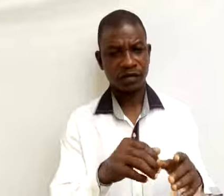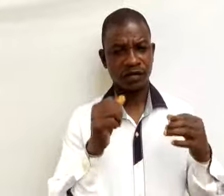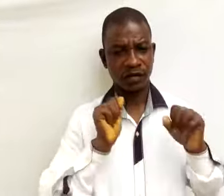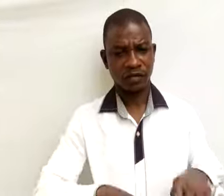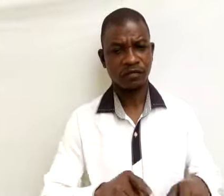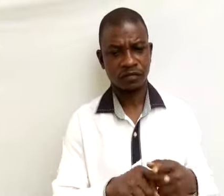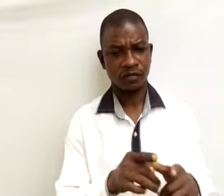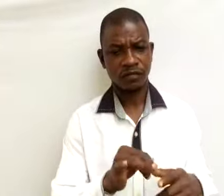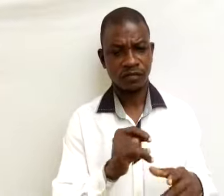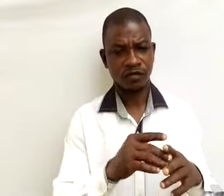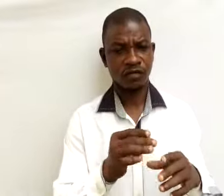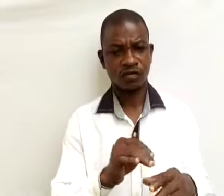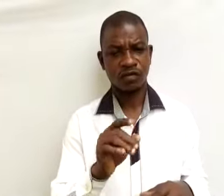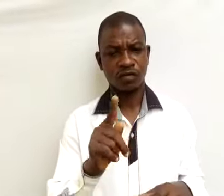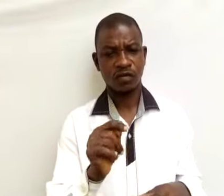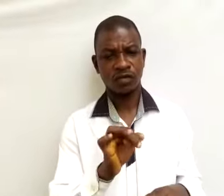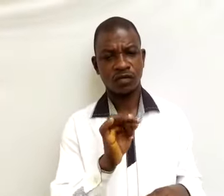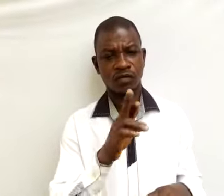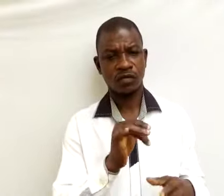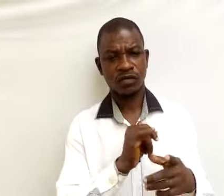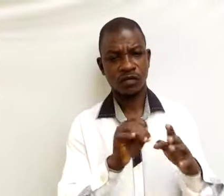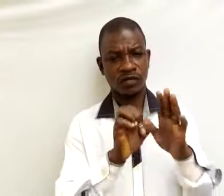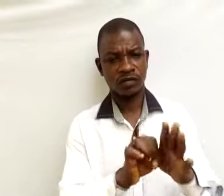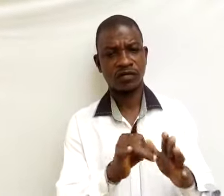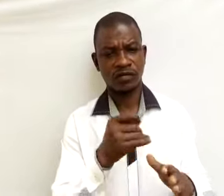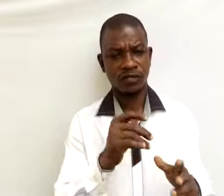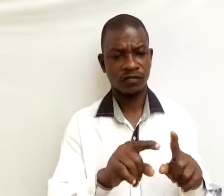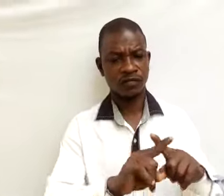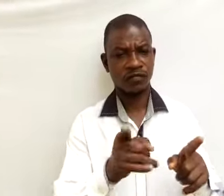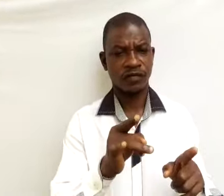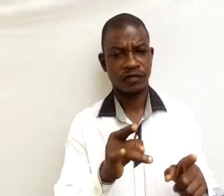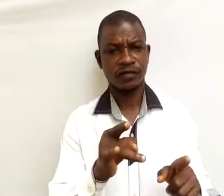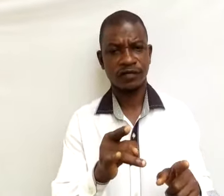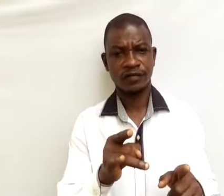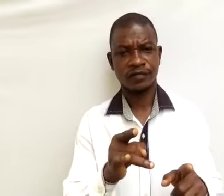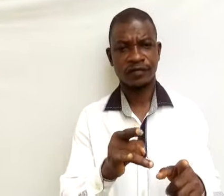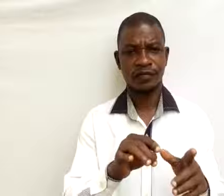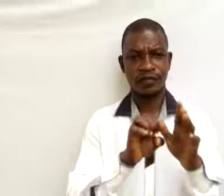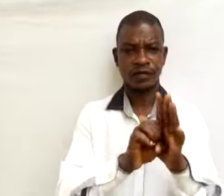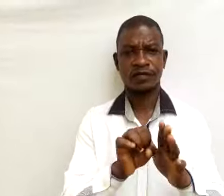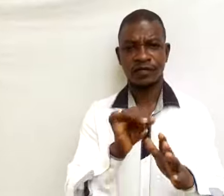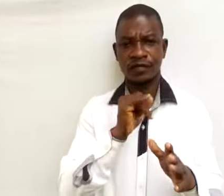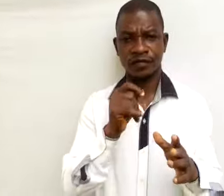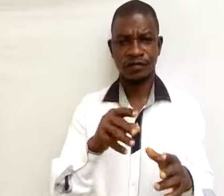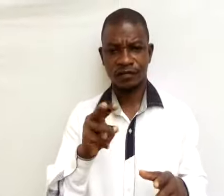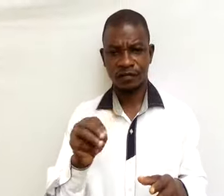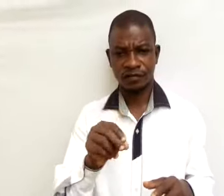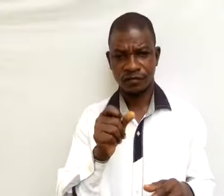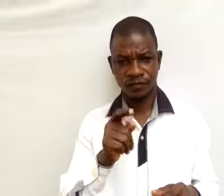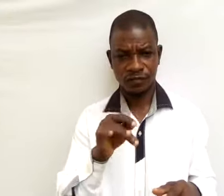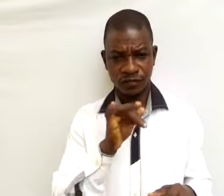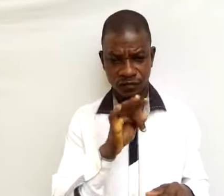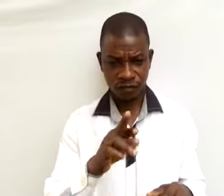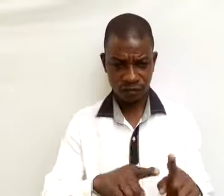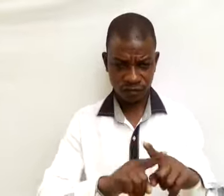tongue. Examples of variation. Examples of morphological variation.